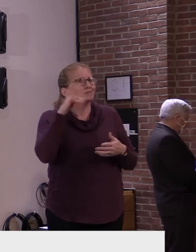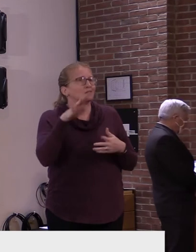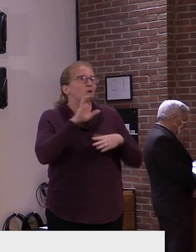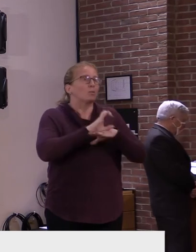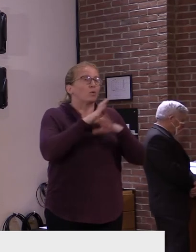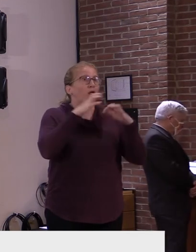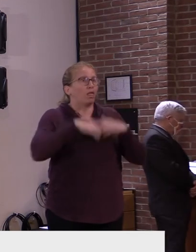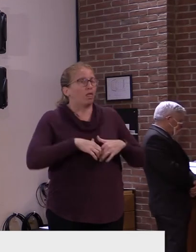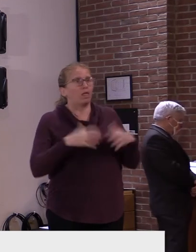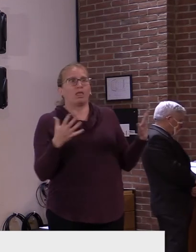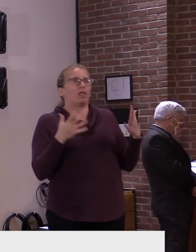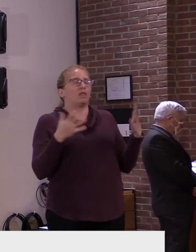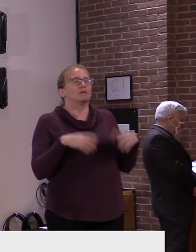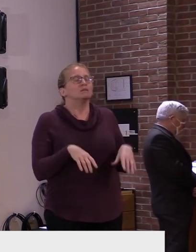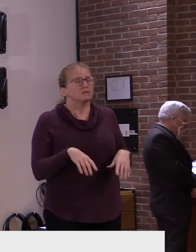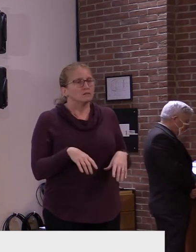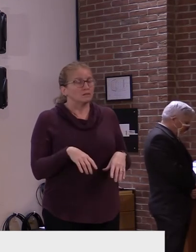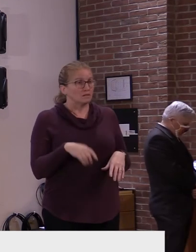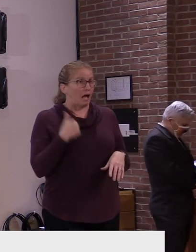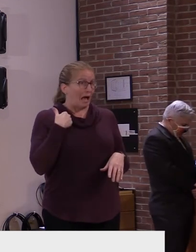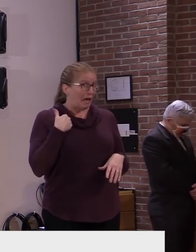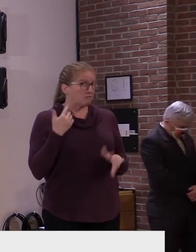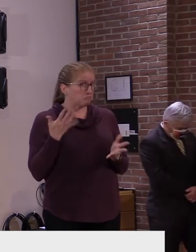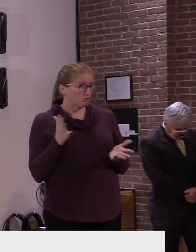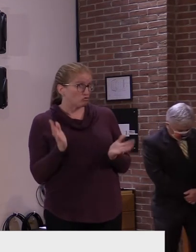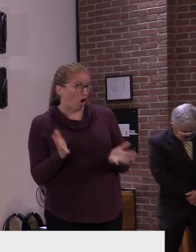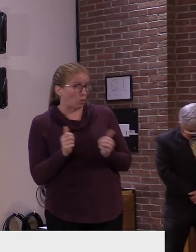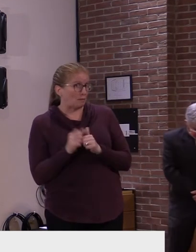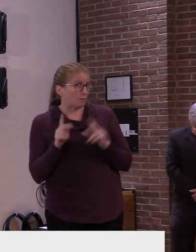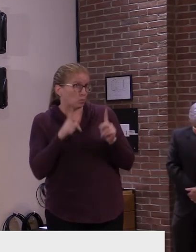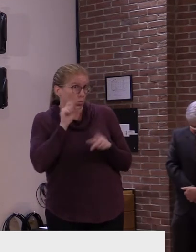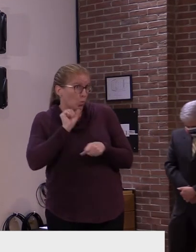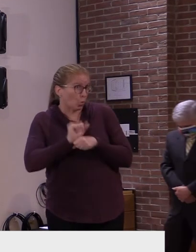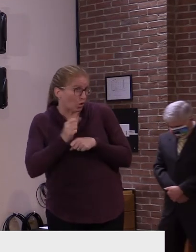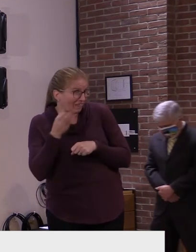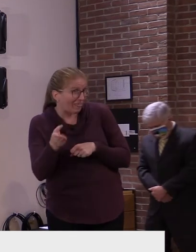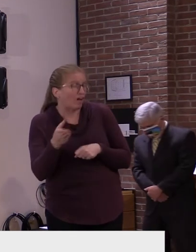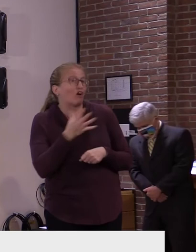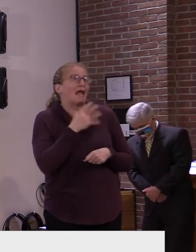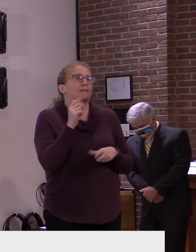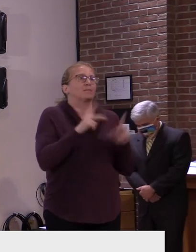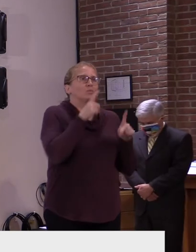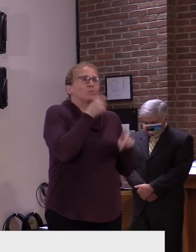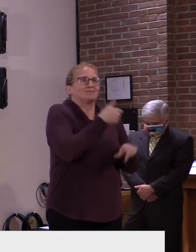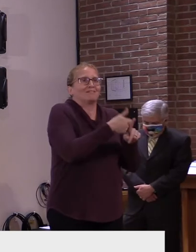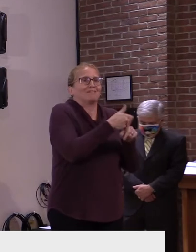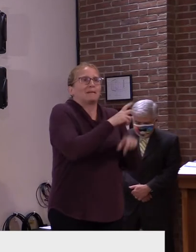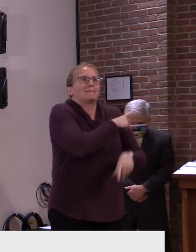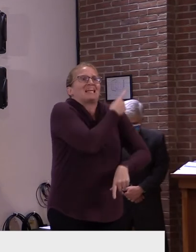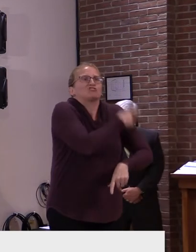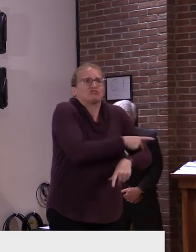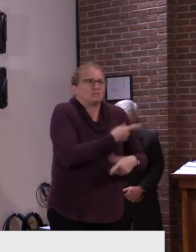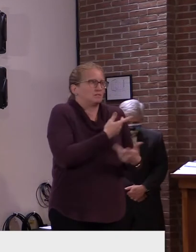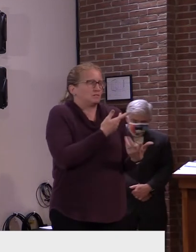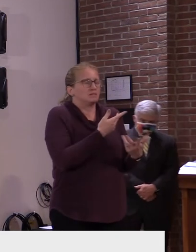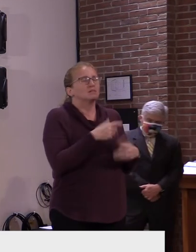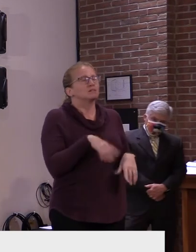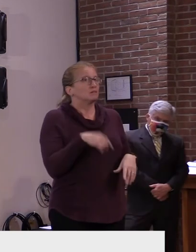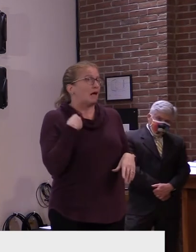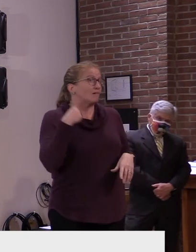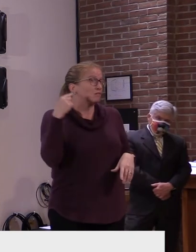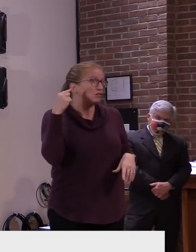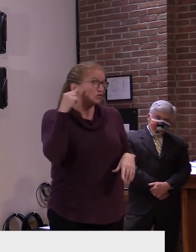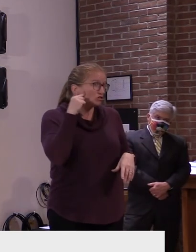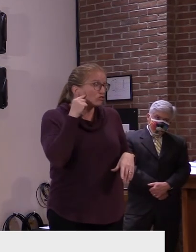from people who are both working there and have been patients there that nursing staff nursing